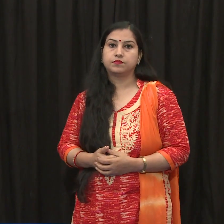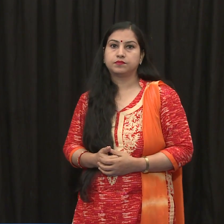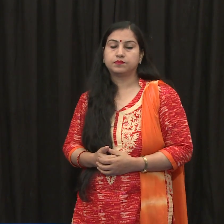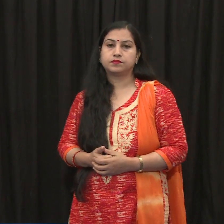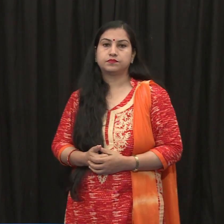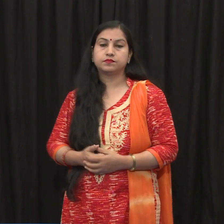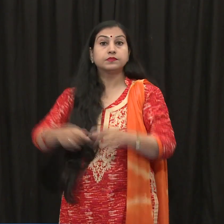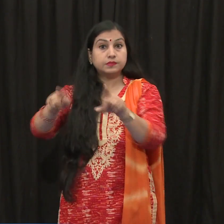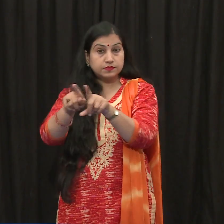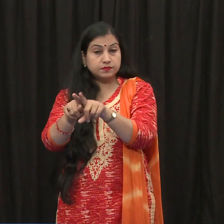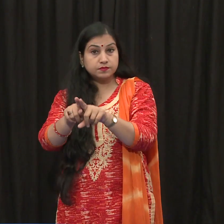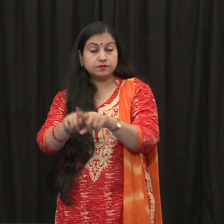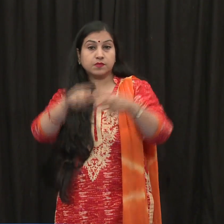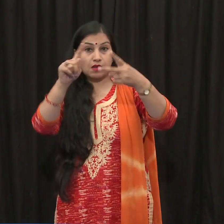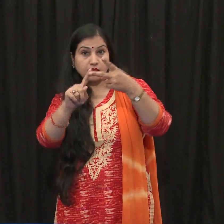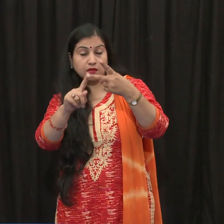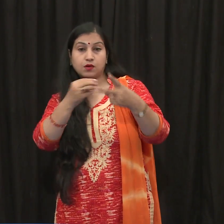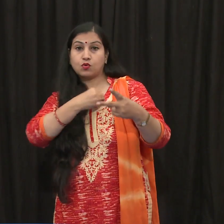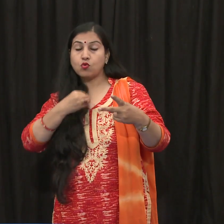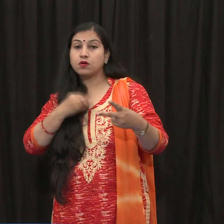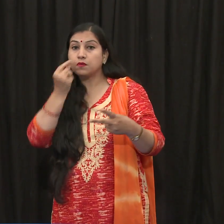And Dr. Bhimrao Ambedkar was the